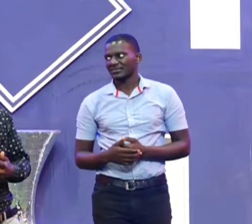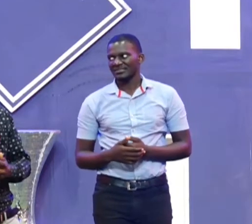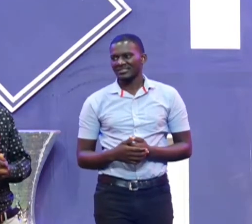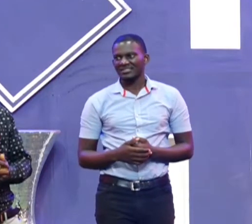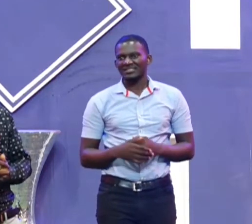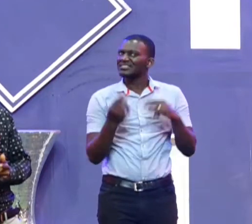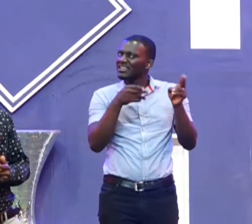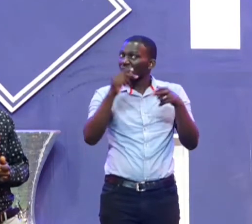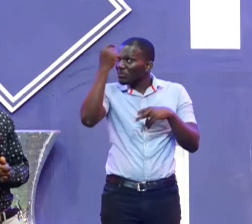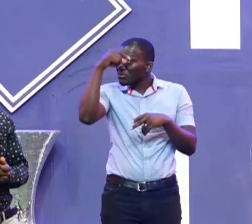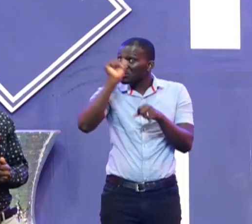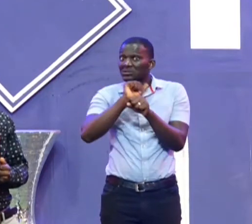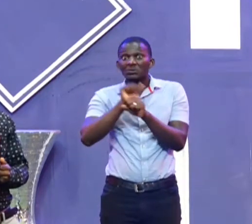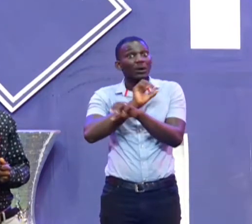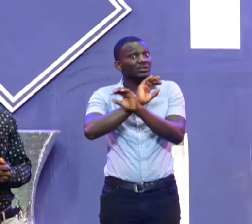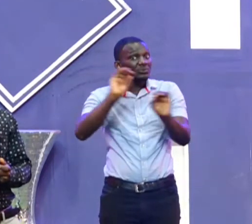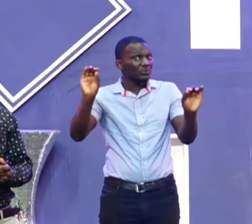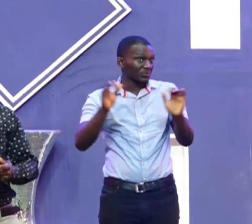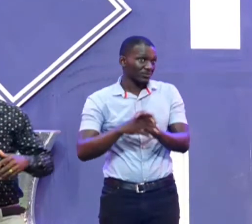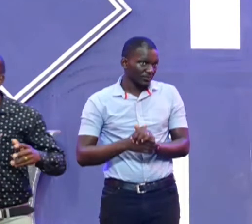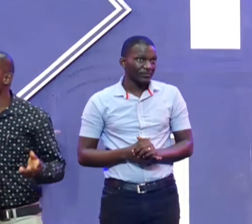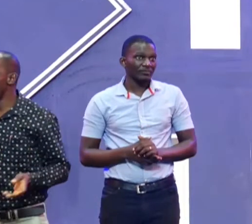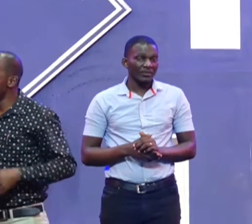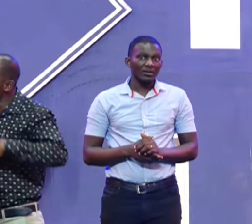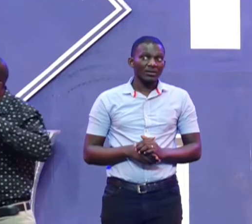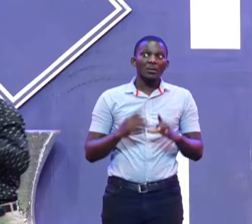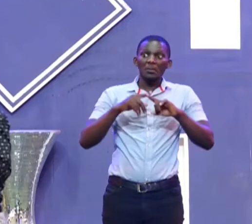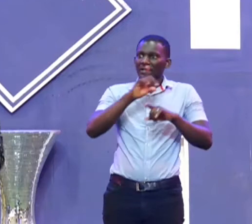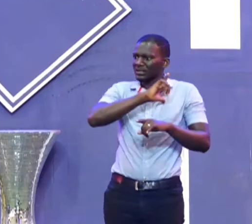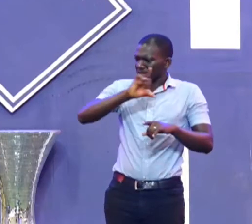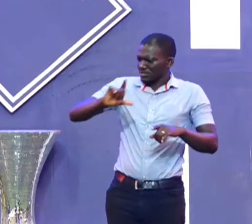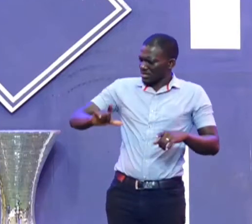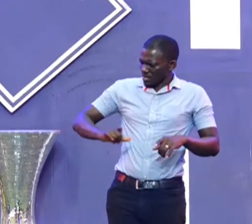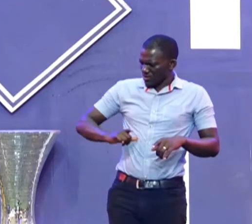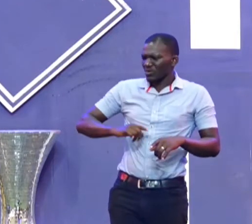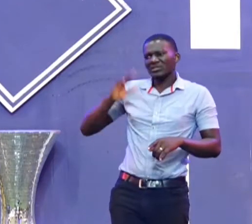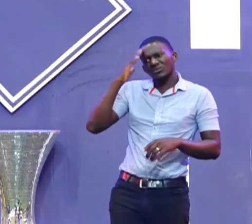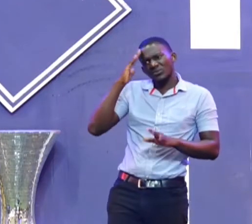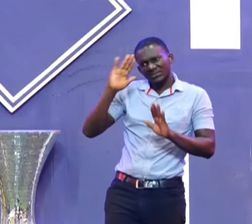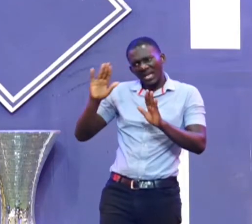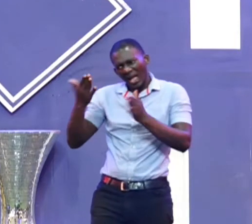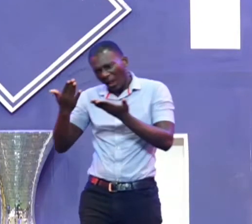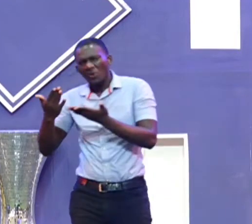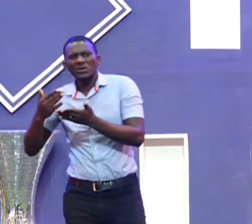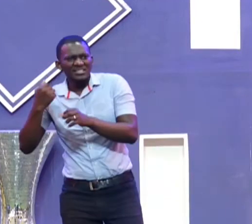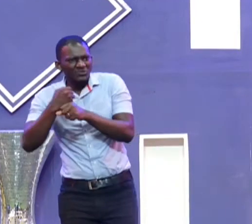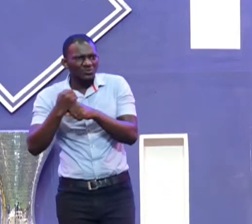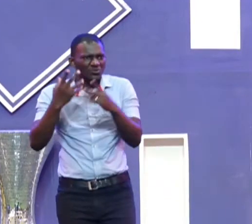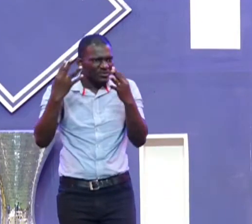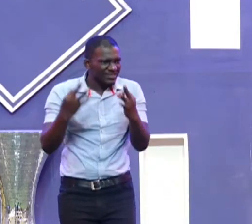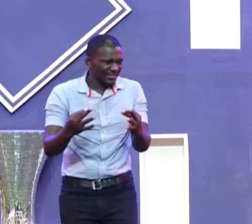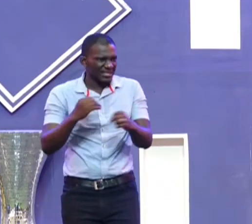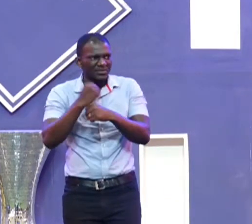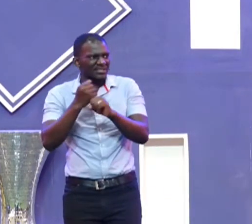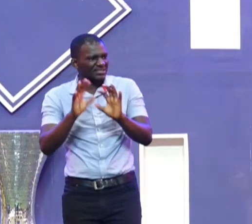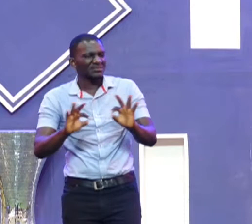the carnal wisdom, it seems that it doesn't work. But it is the Lord who knows how